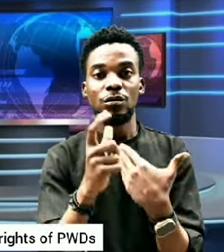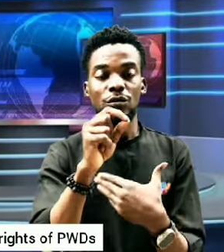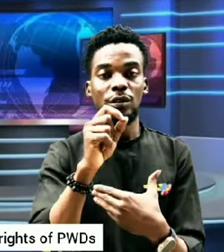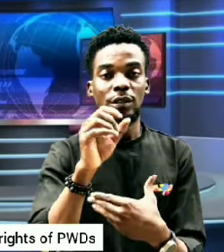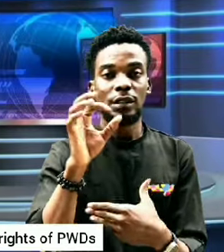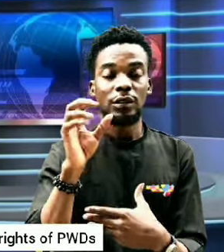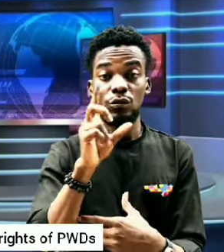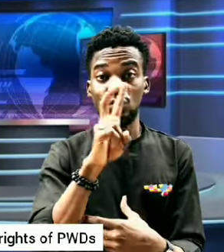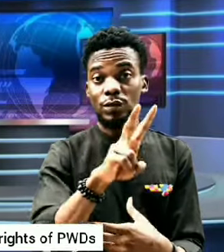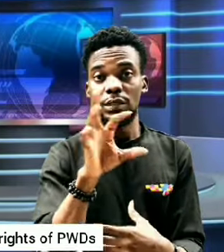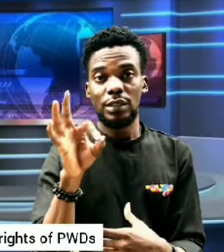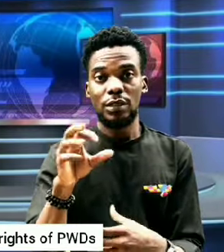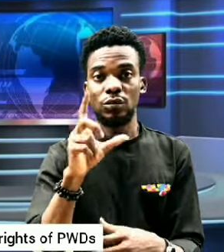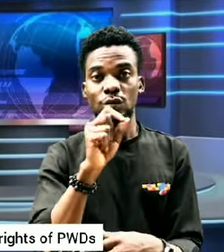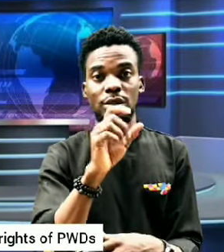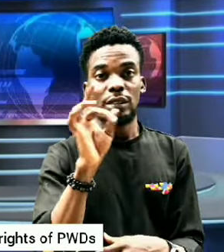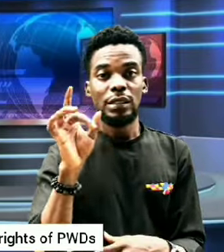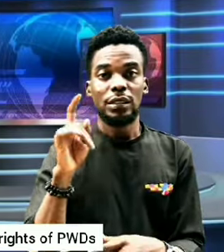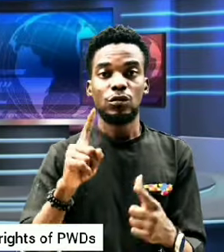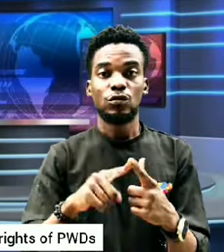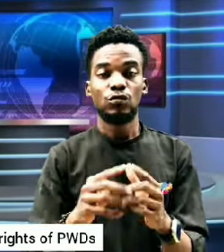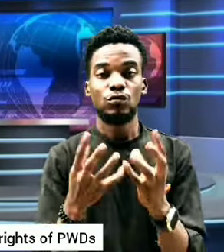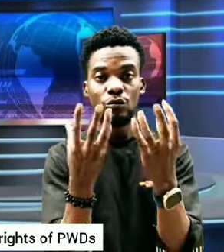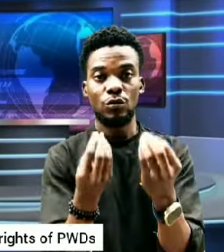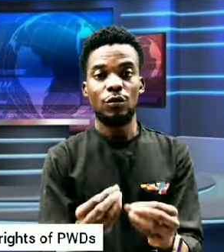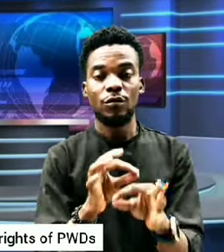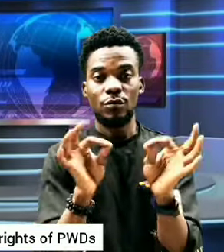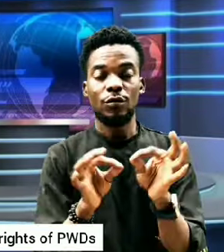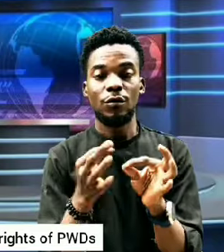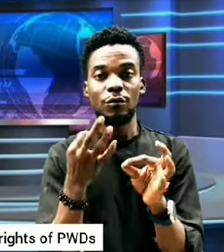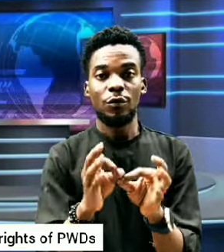to address forms of discrimination